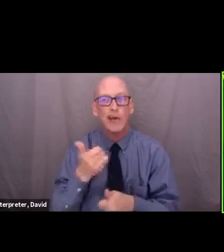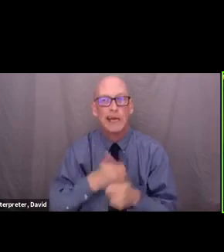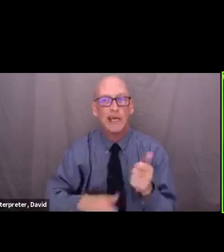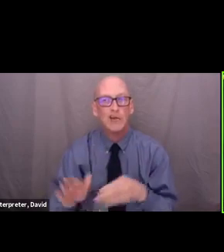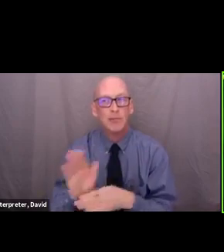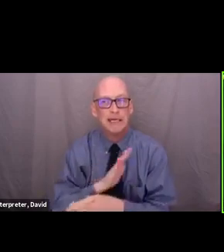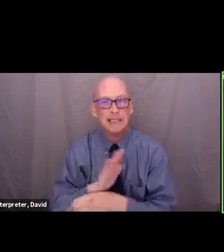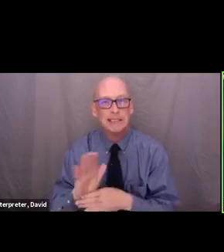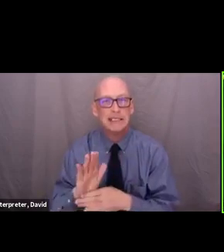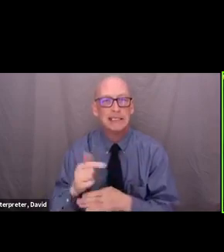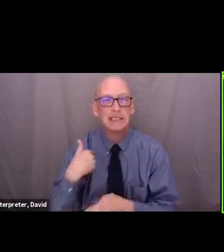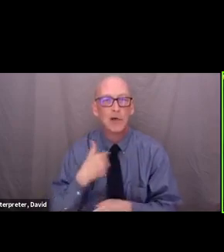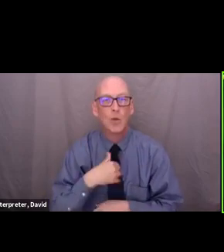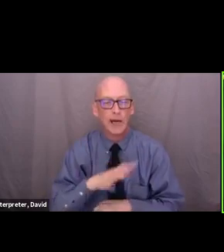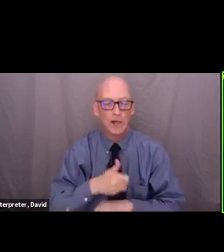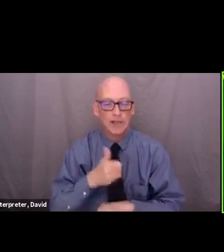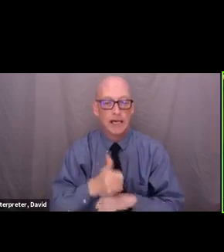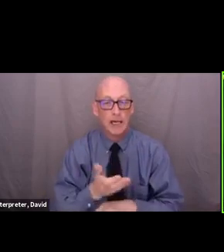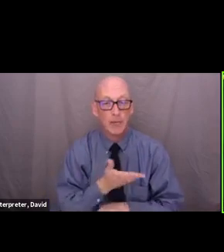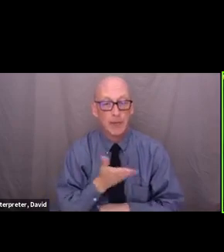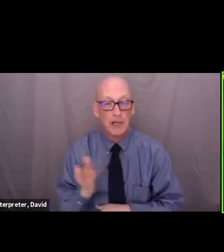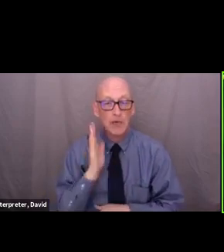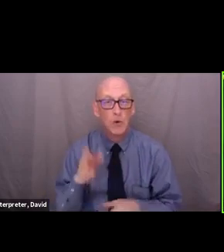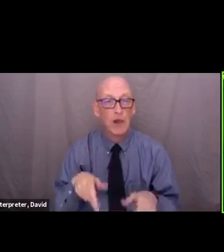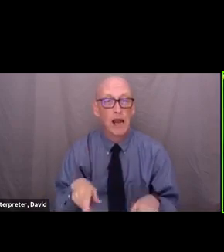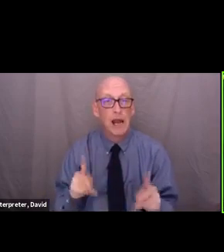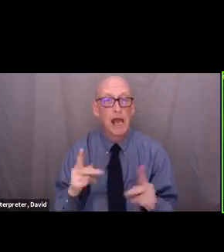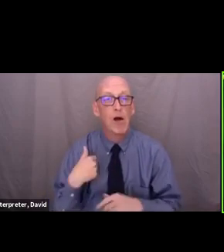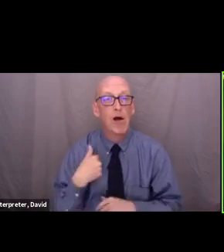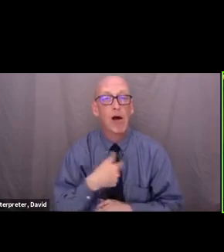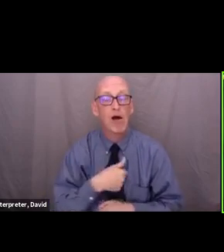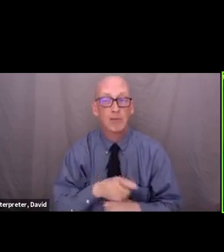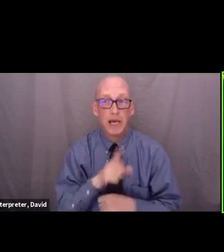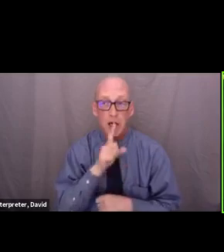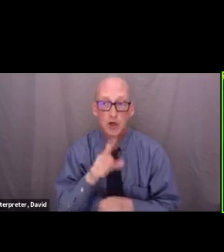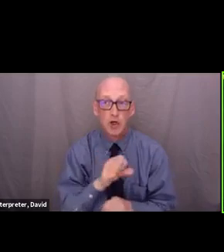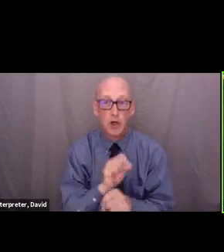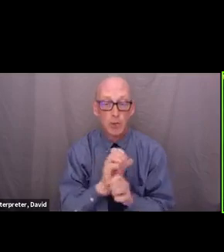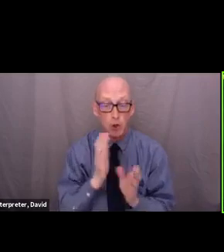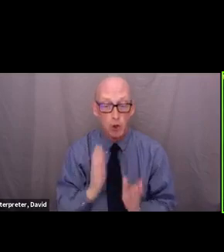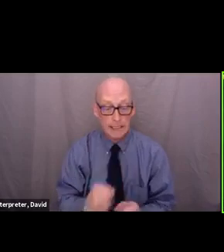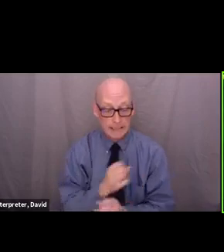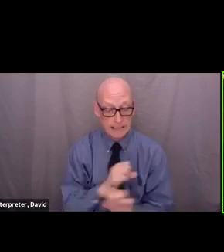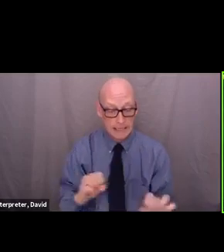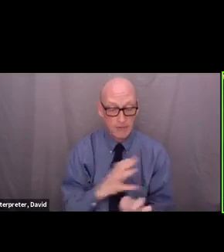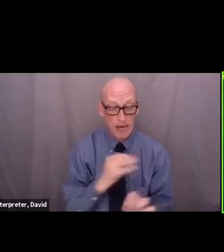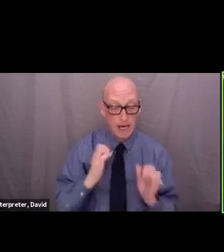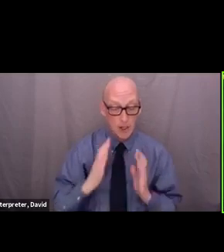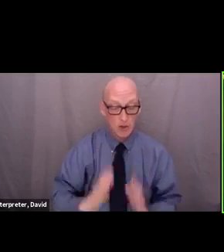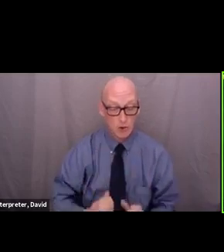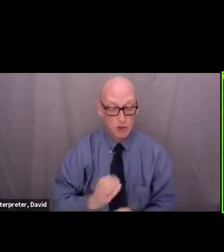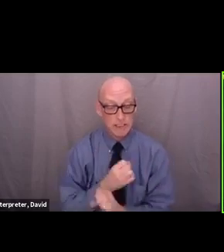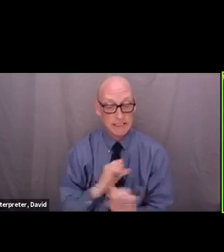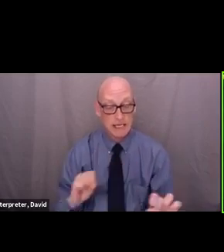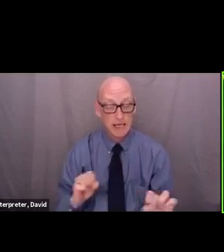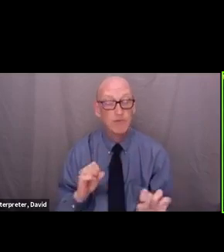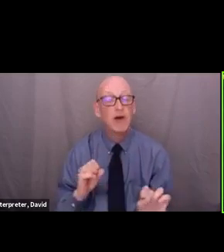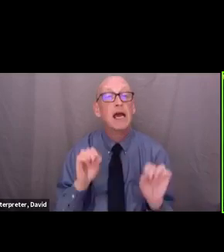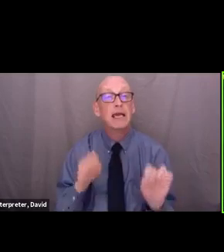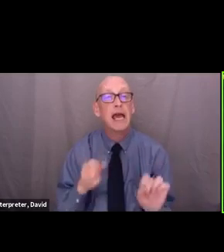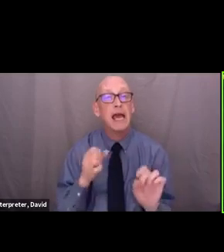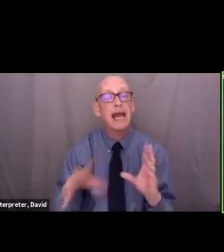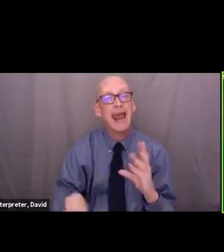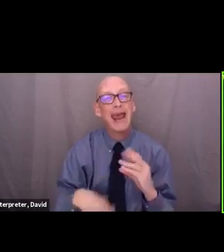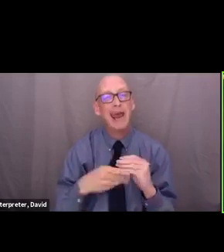again, we're implementing things that are going to allow us to keep our employees safe as well as the customers, we'll be able to expand